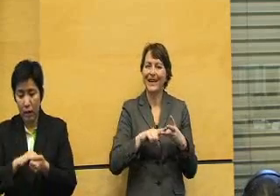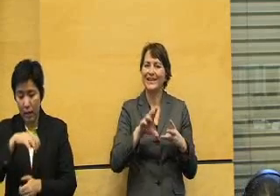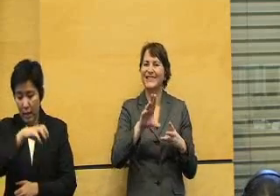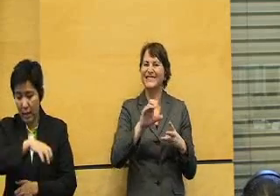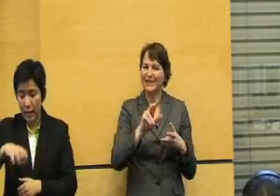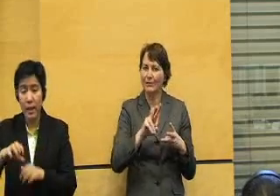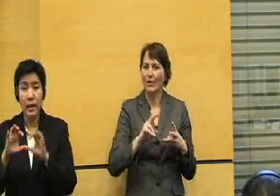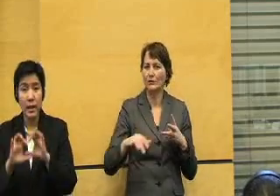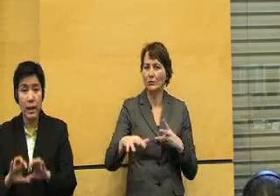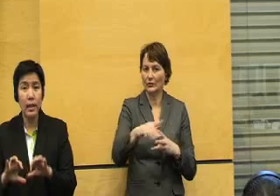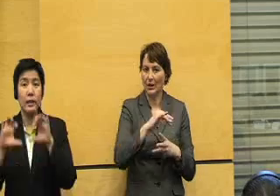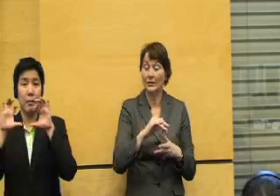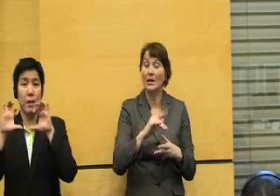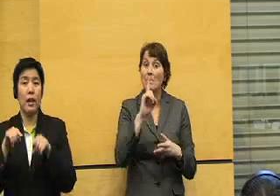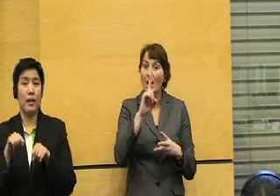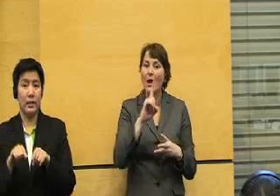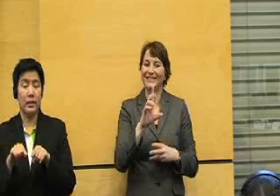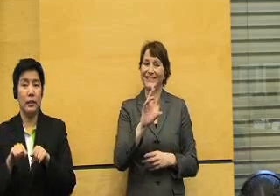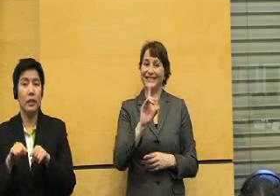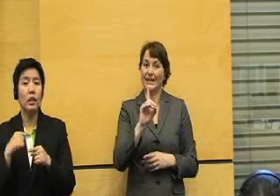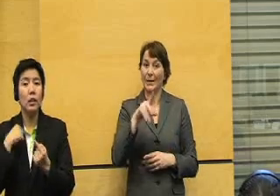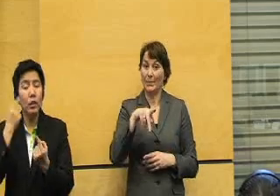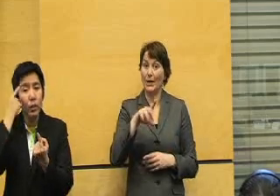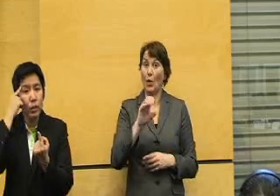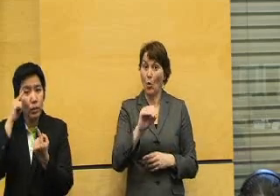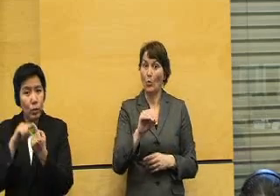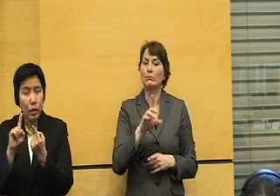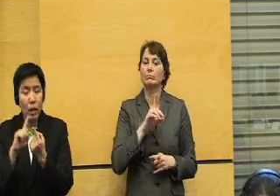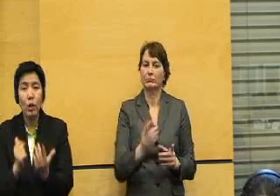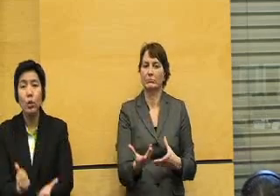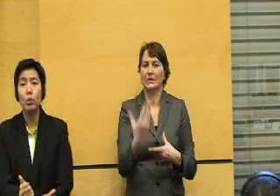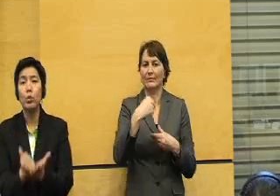including organizations for persons with disability.